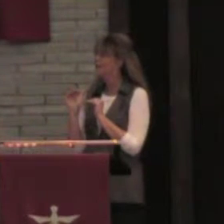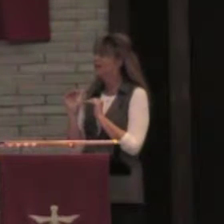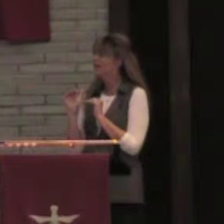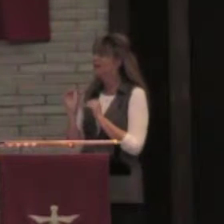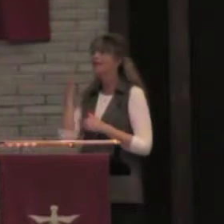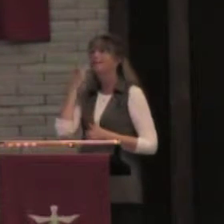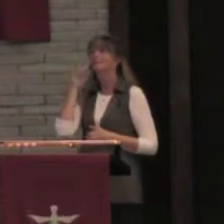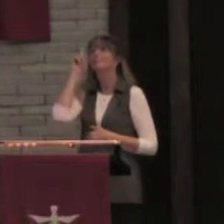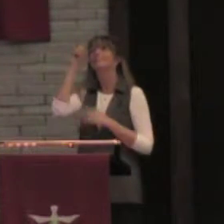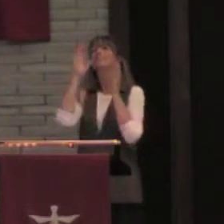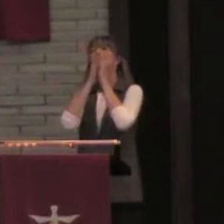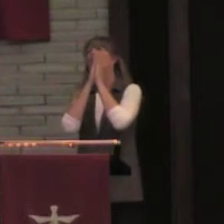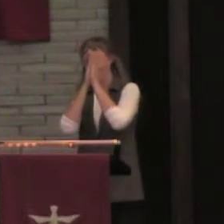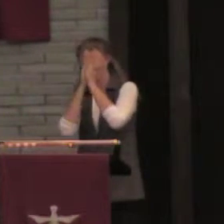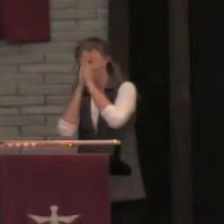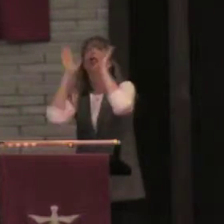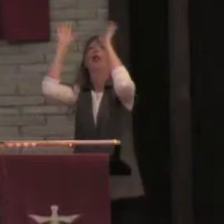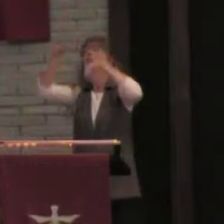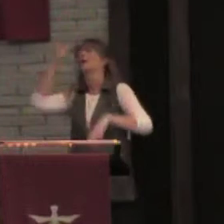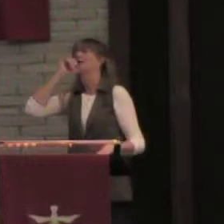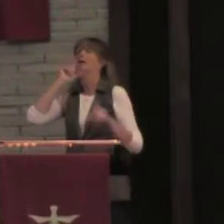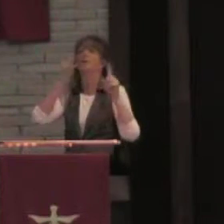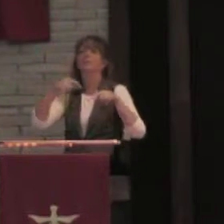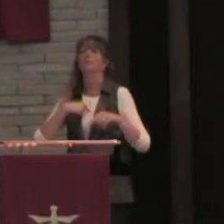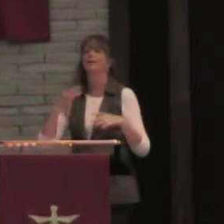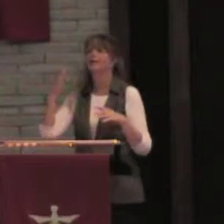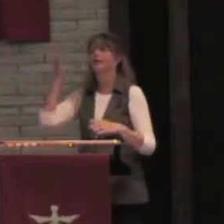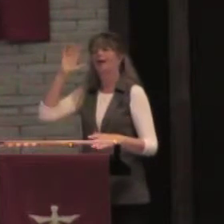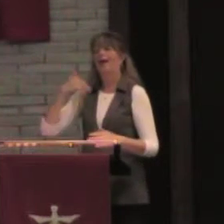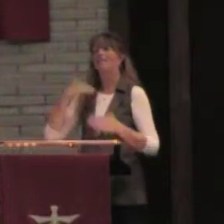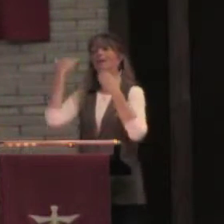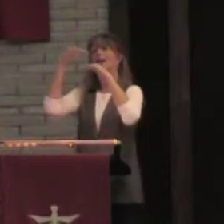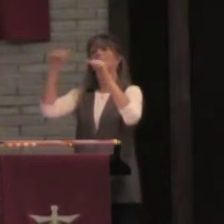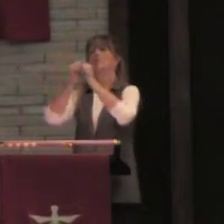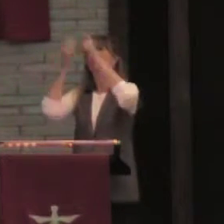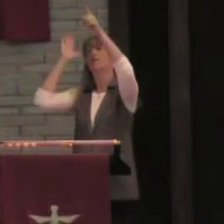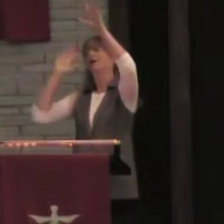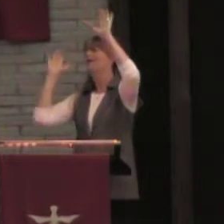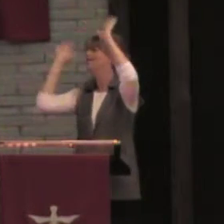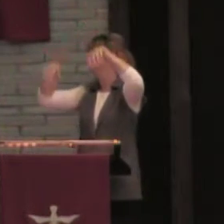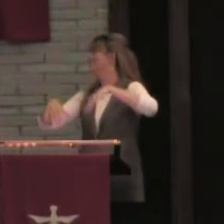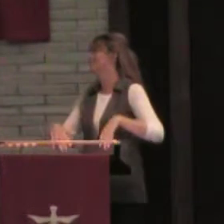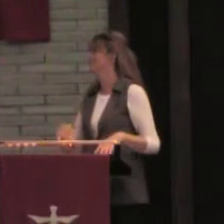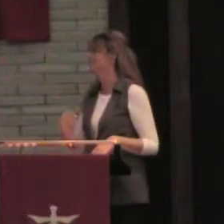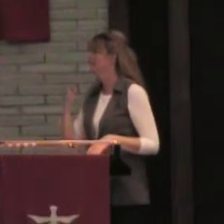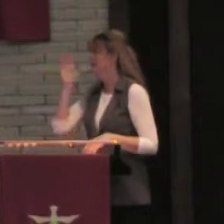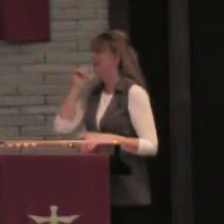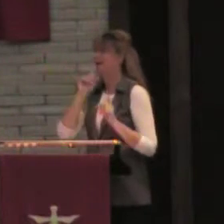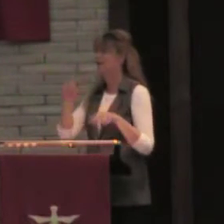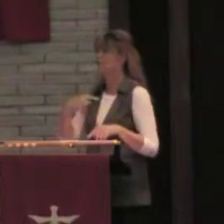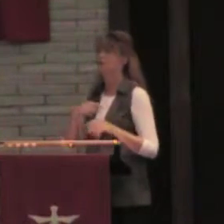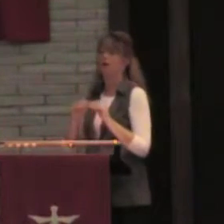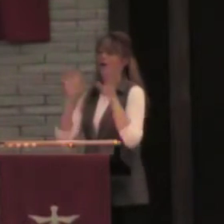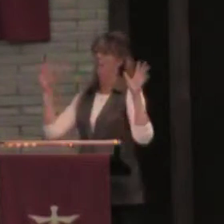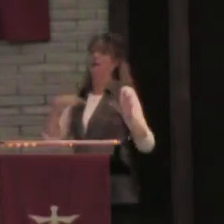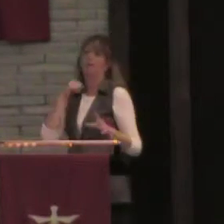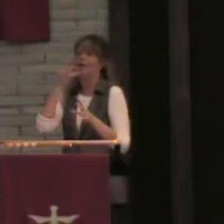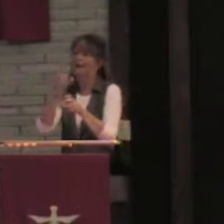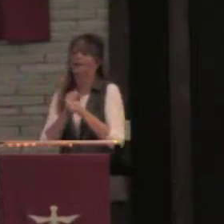but they feel like God has a limit. Like they pray and then they think, oh, God didn't answer me, so I guess I have a limit with God, so He's not gonna answer me.